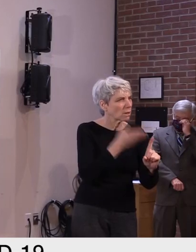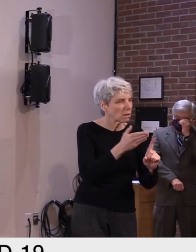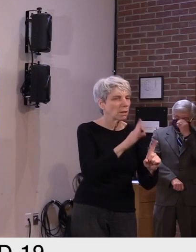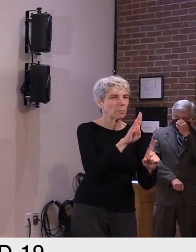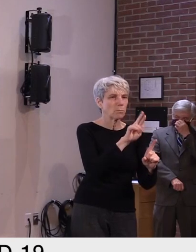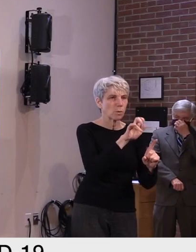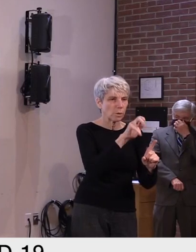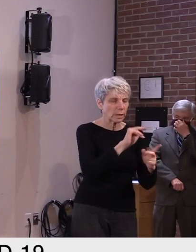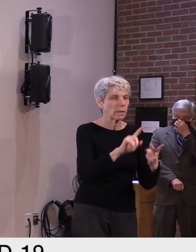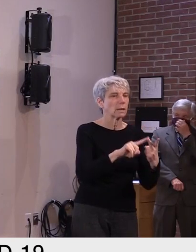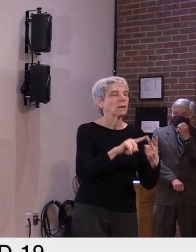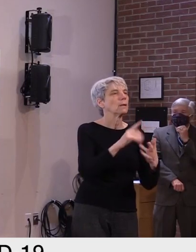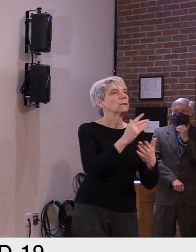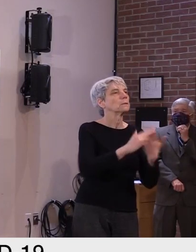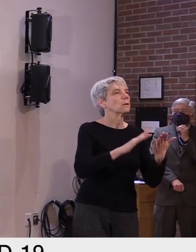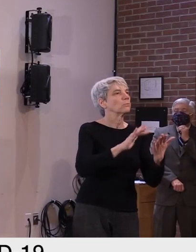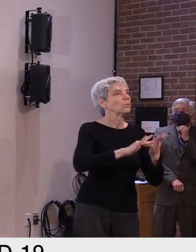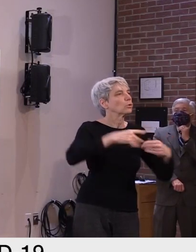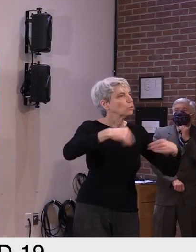well.